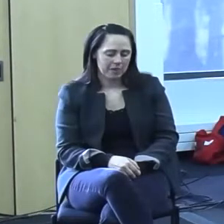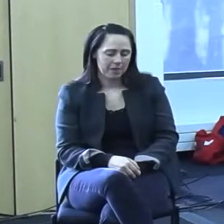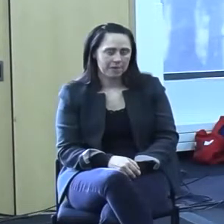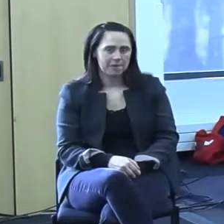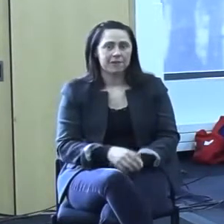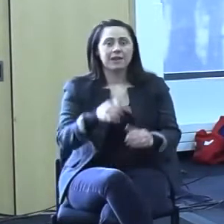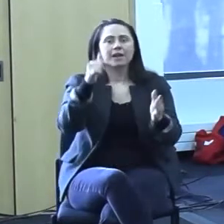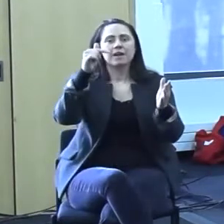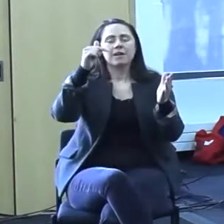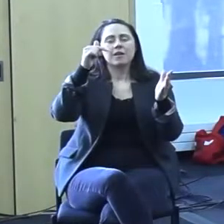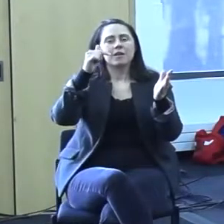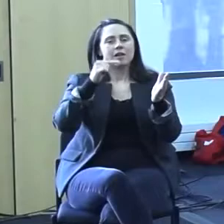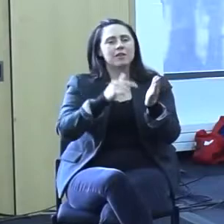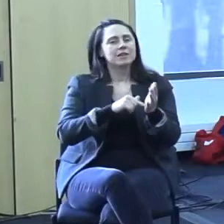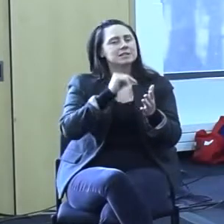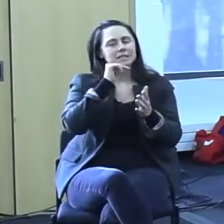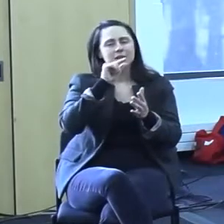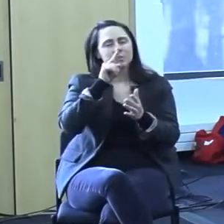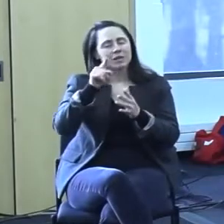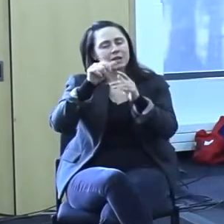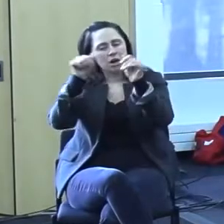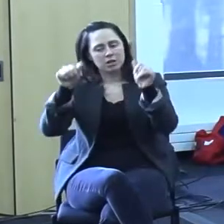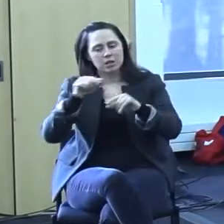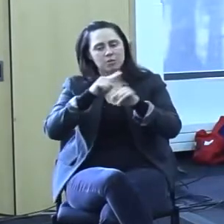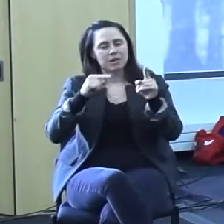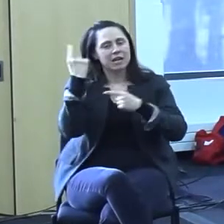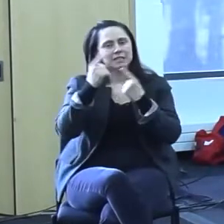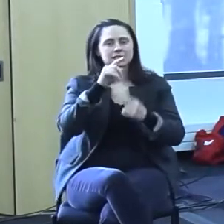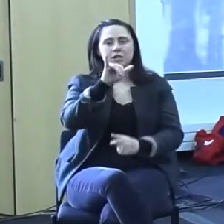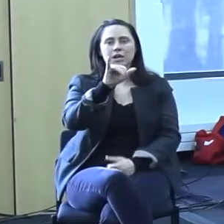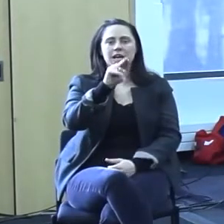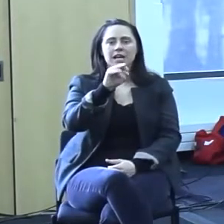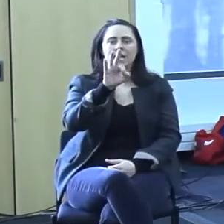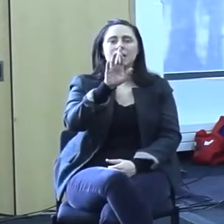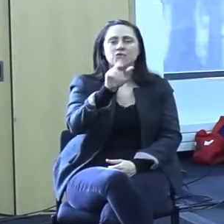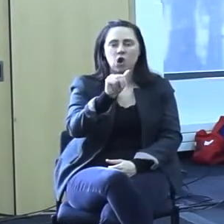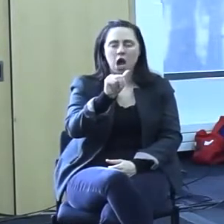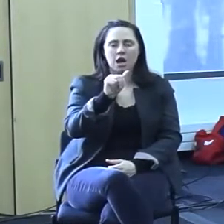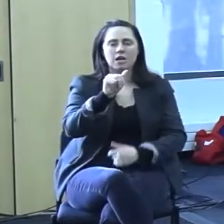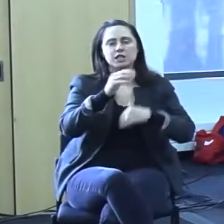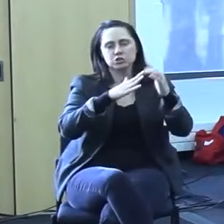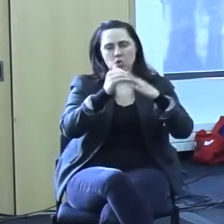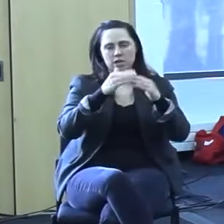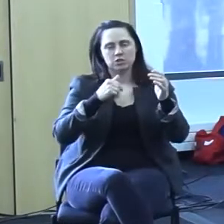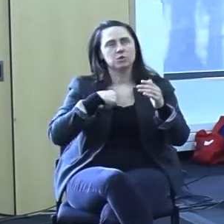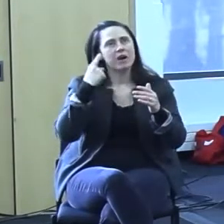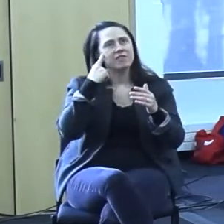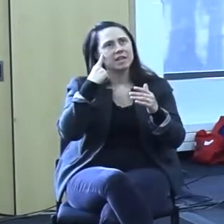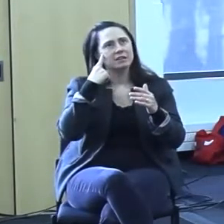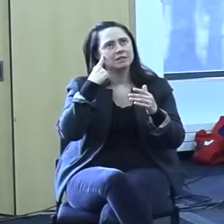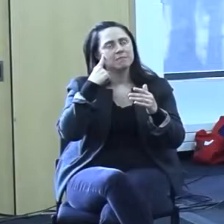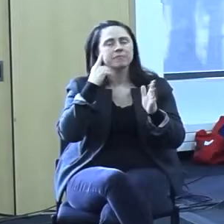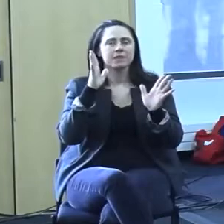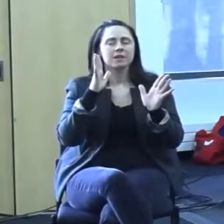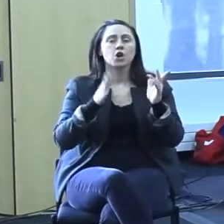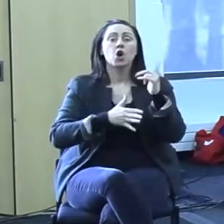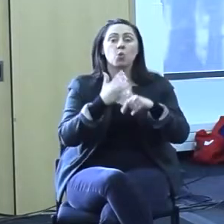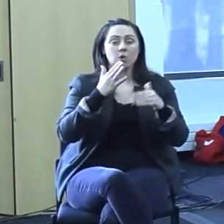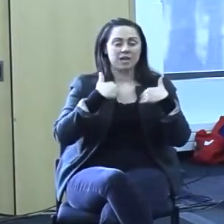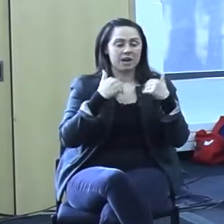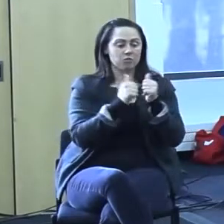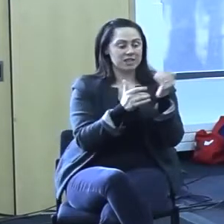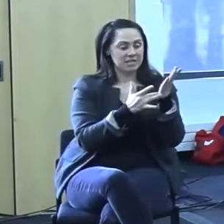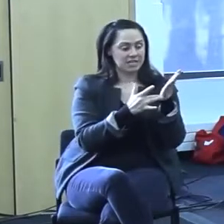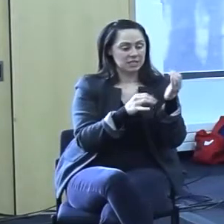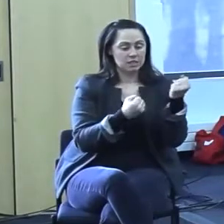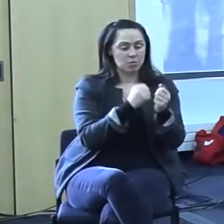This isn't necessarily architecture, but I consider it infrastructure. So I think it's still, what we have in technology to